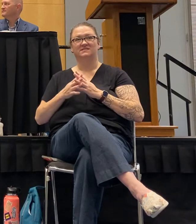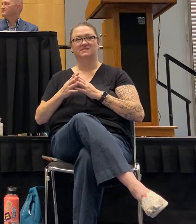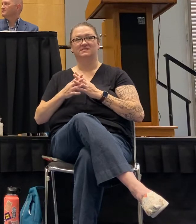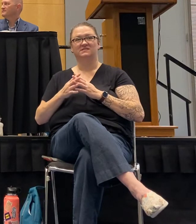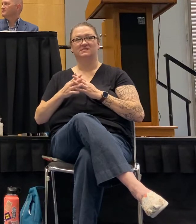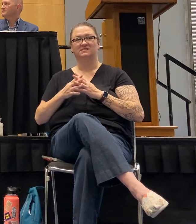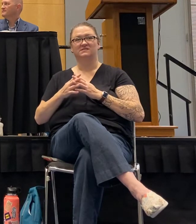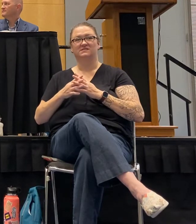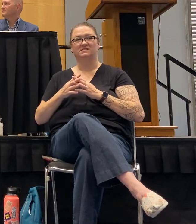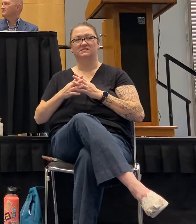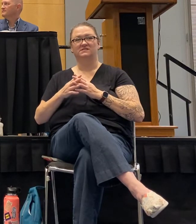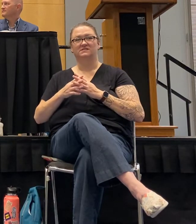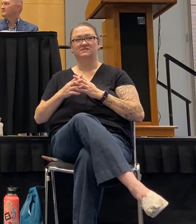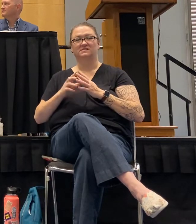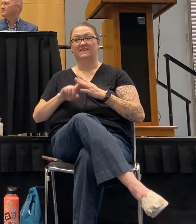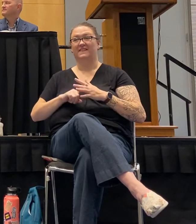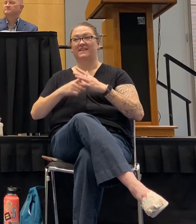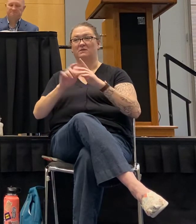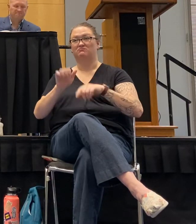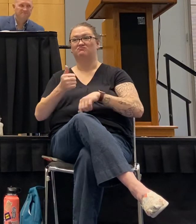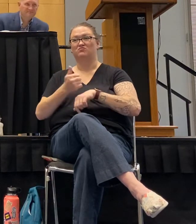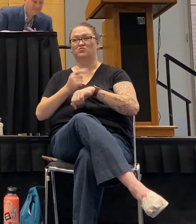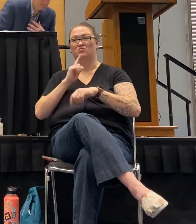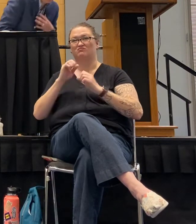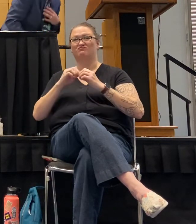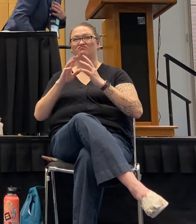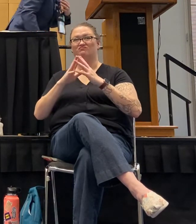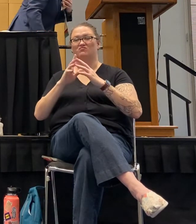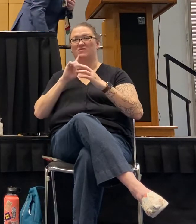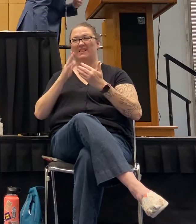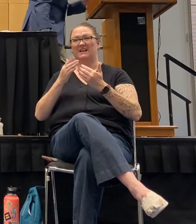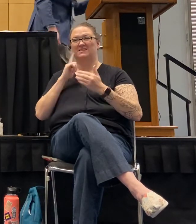the implementation is quite seamless on our end.